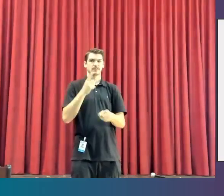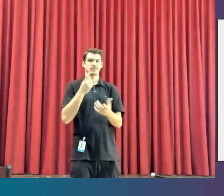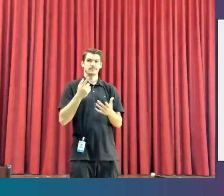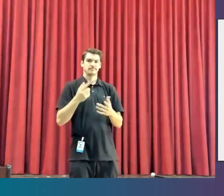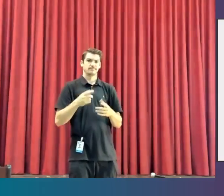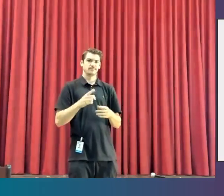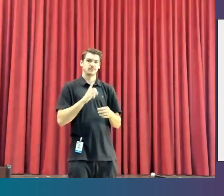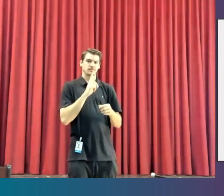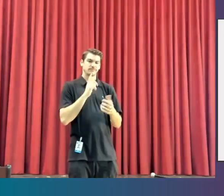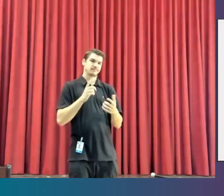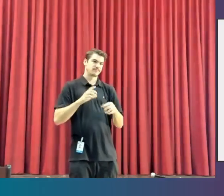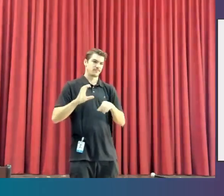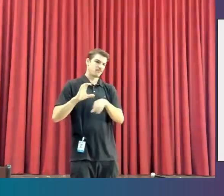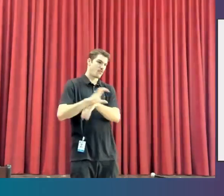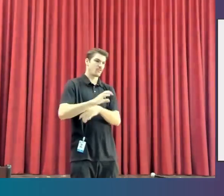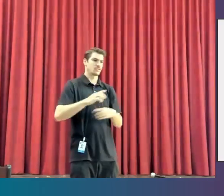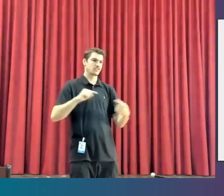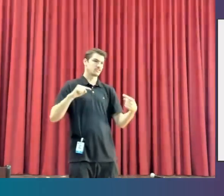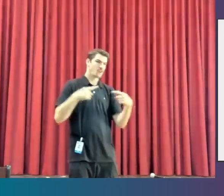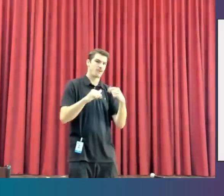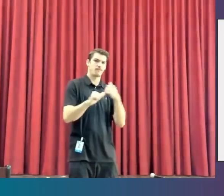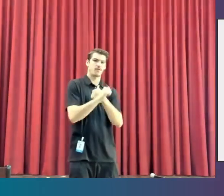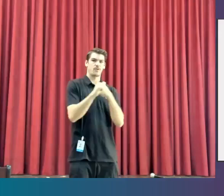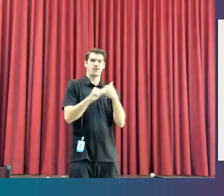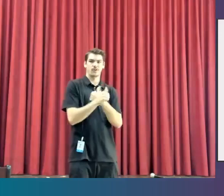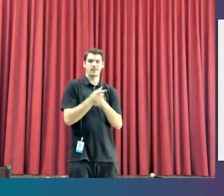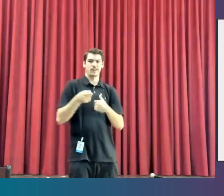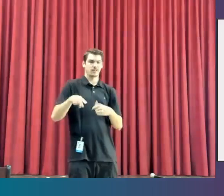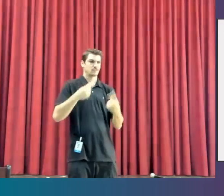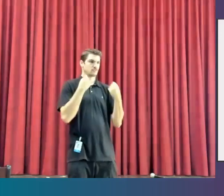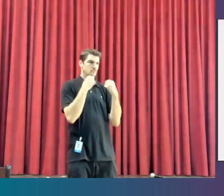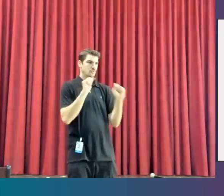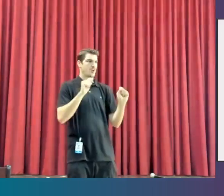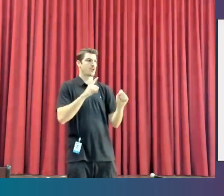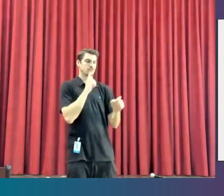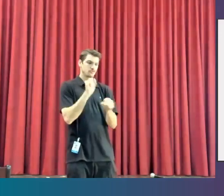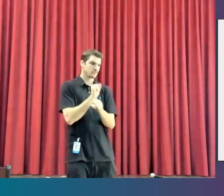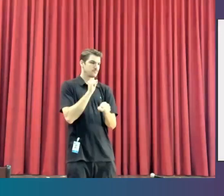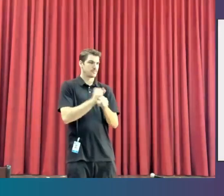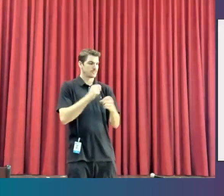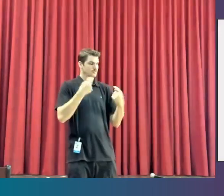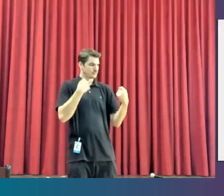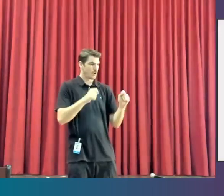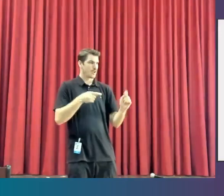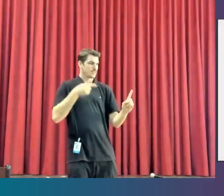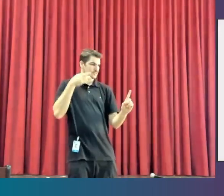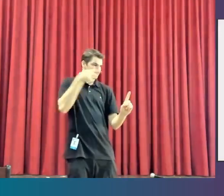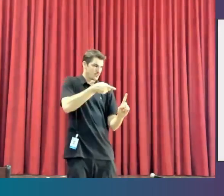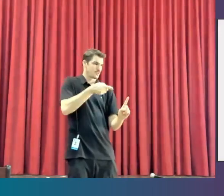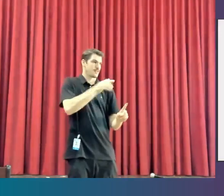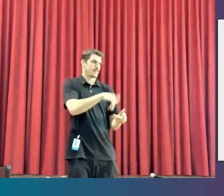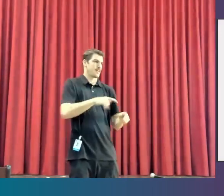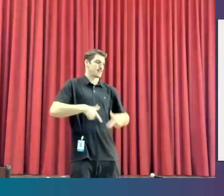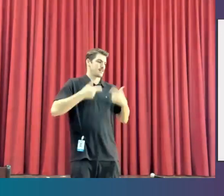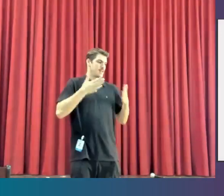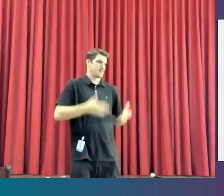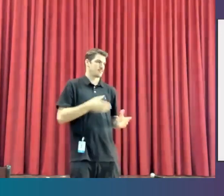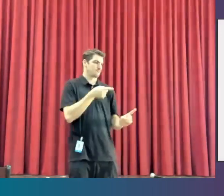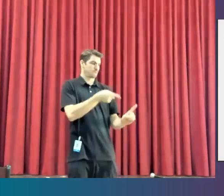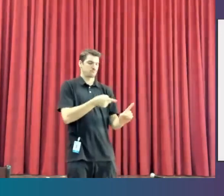harmful actions with no other purpose than to target specific tenants.